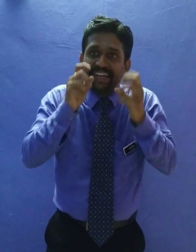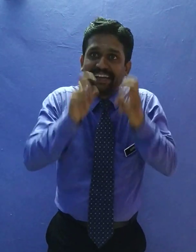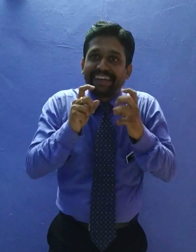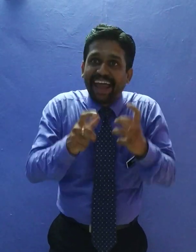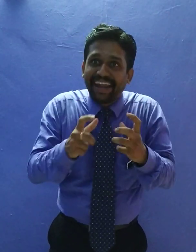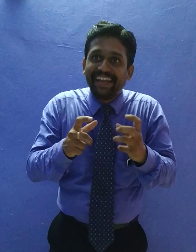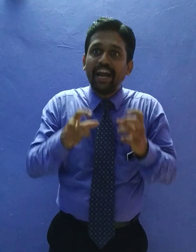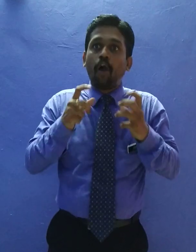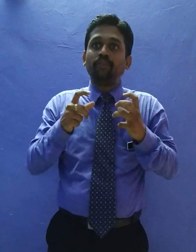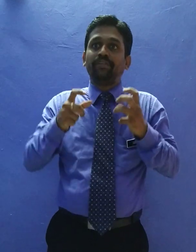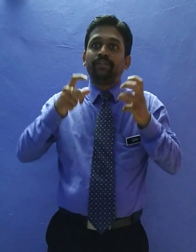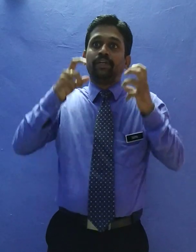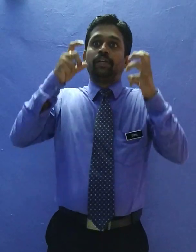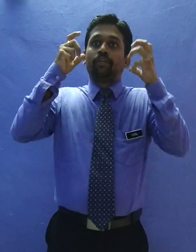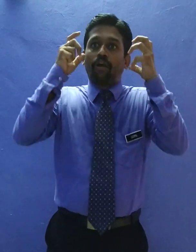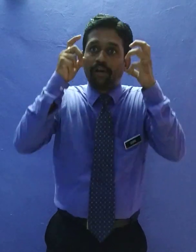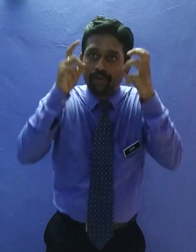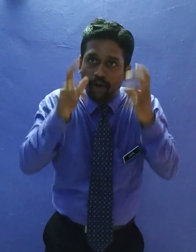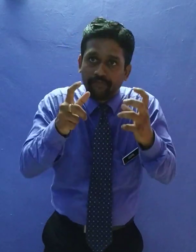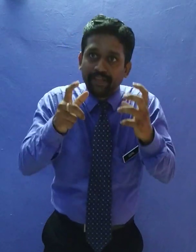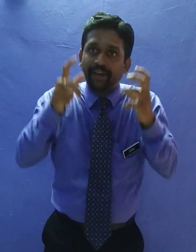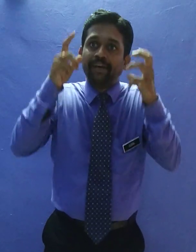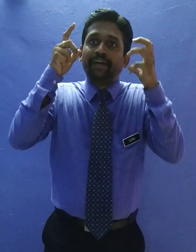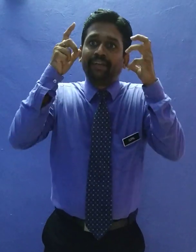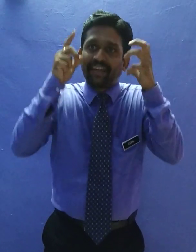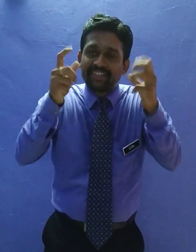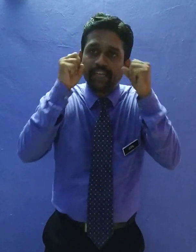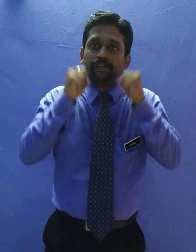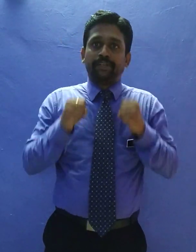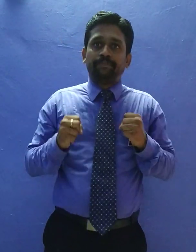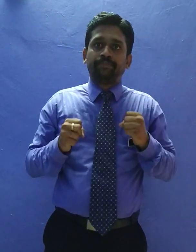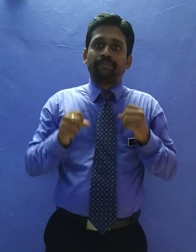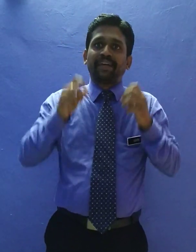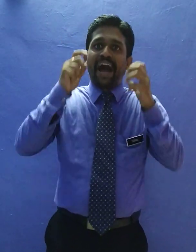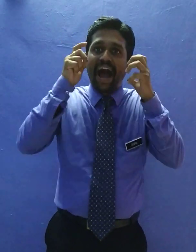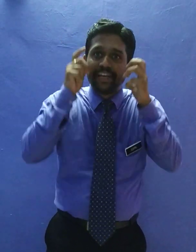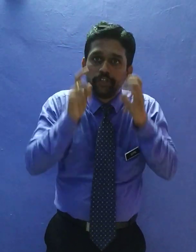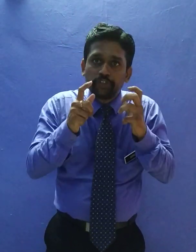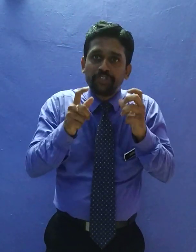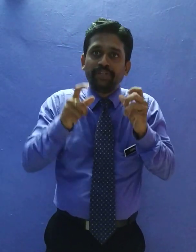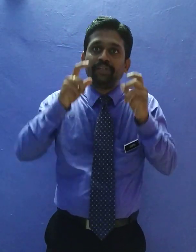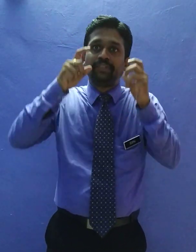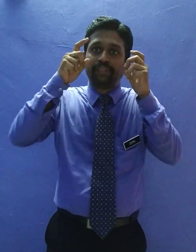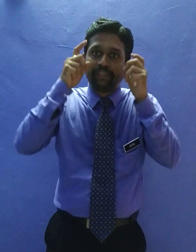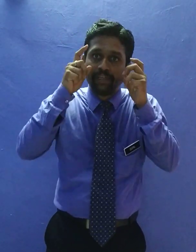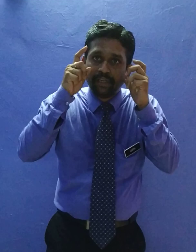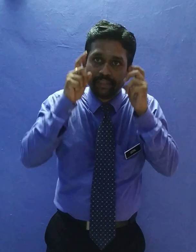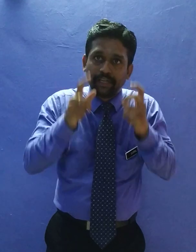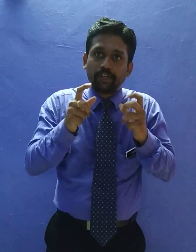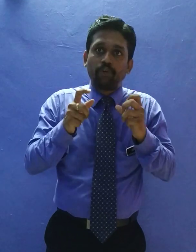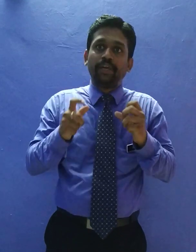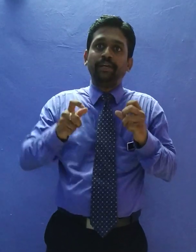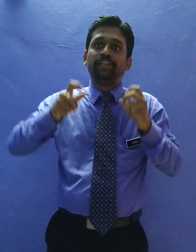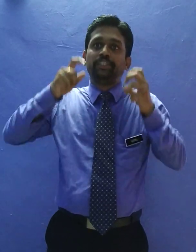in carrying out of the task given. I use the talking